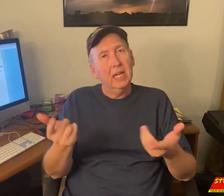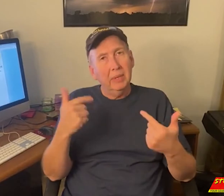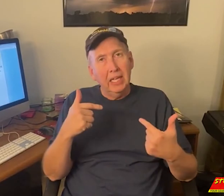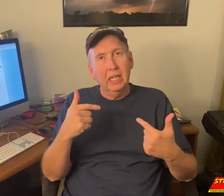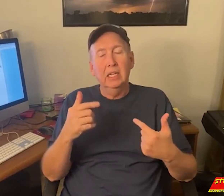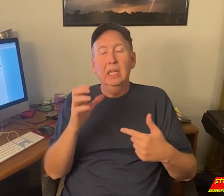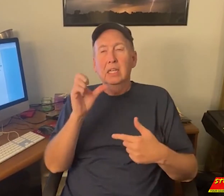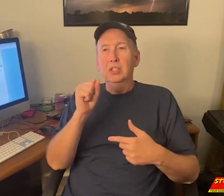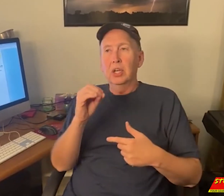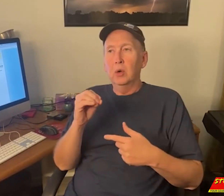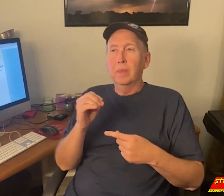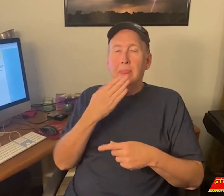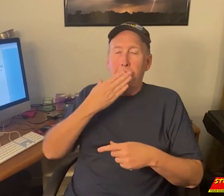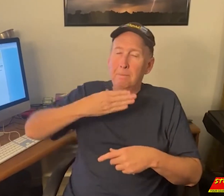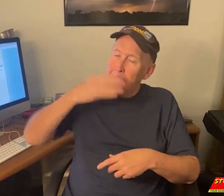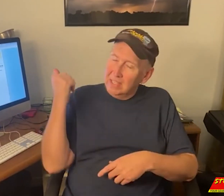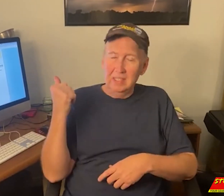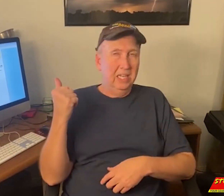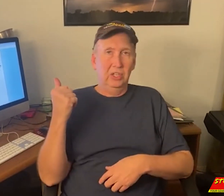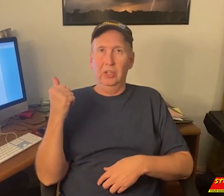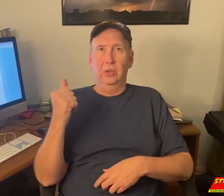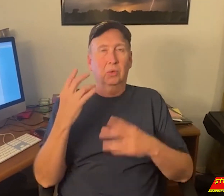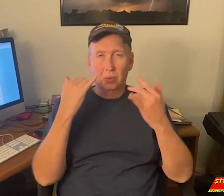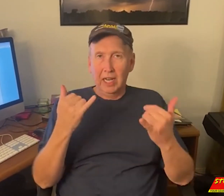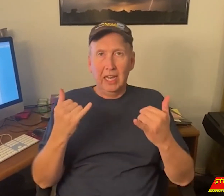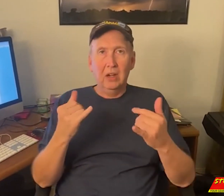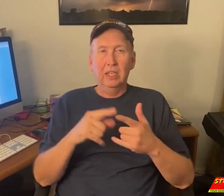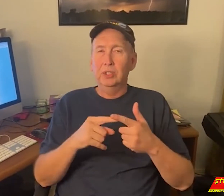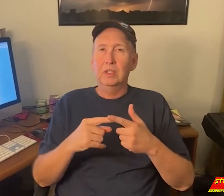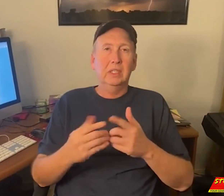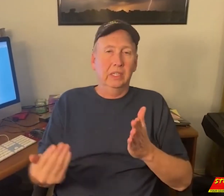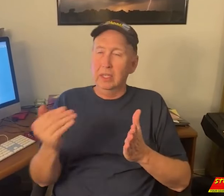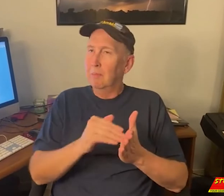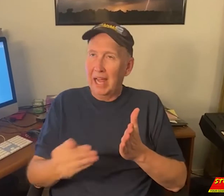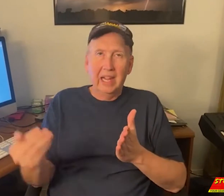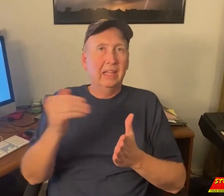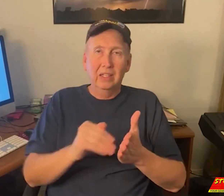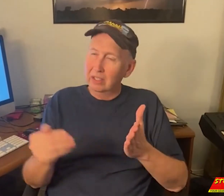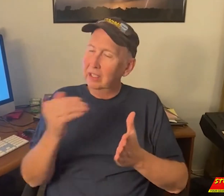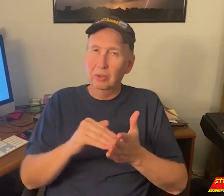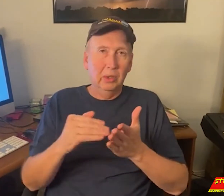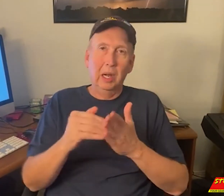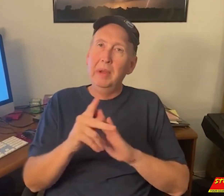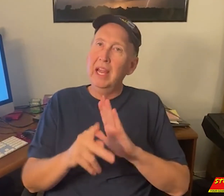coming in. So the best thing to do right now is just come back to our